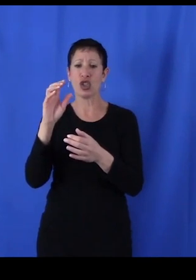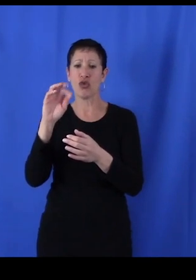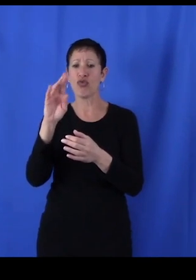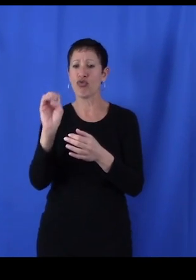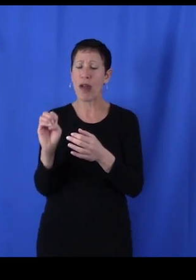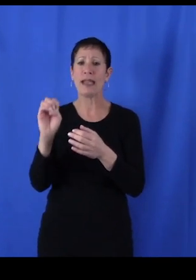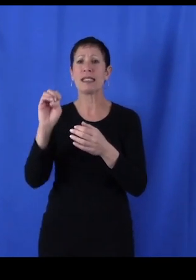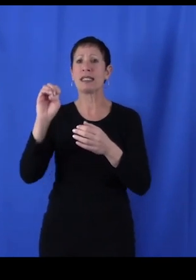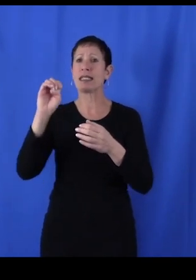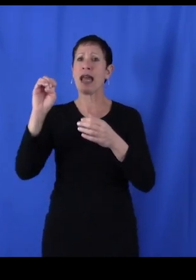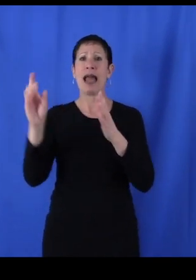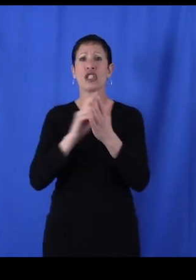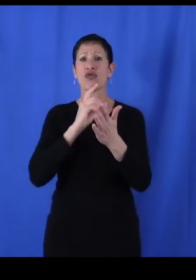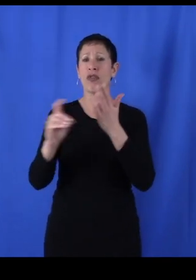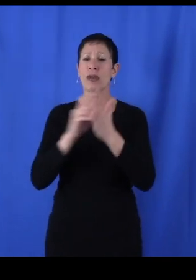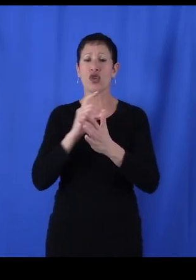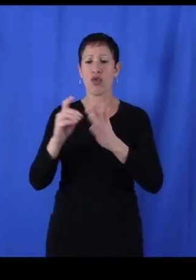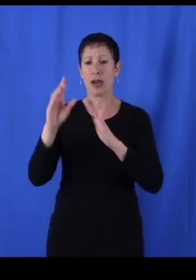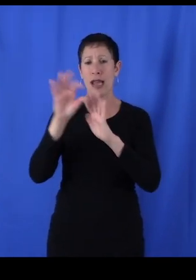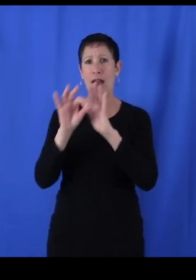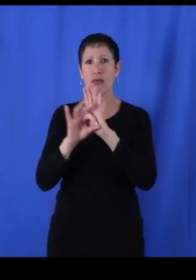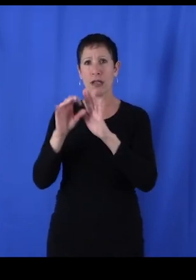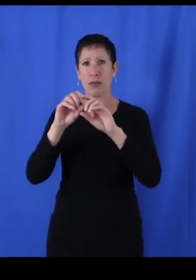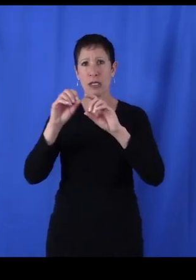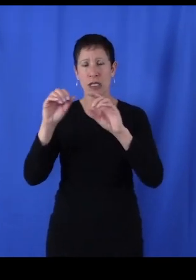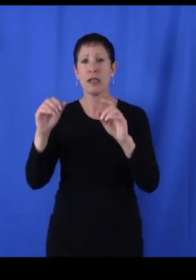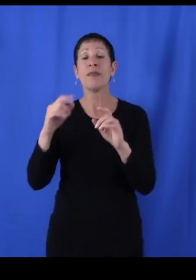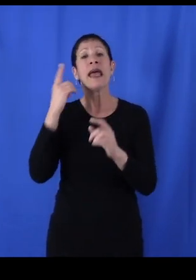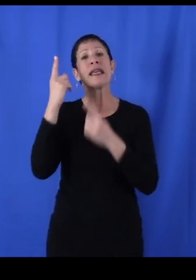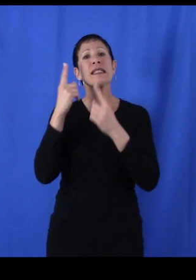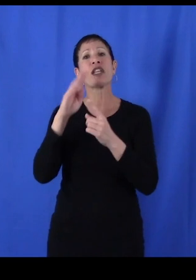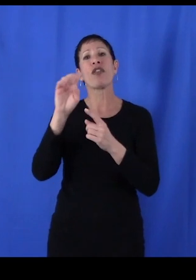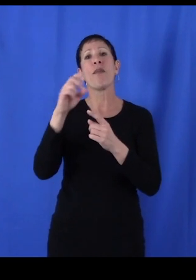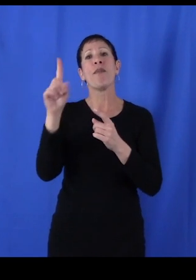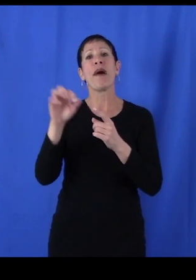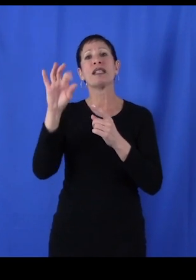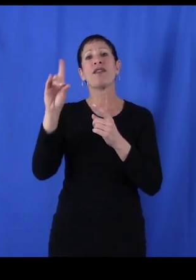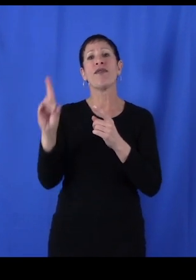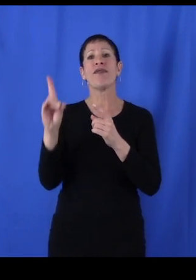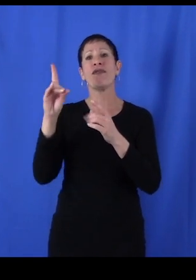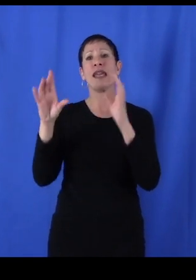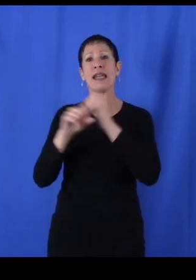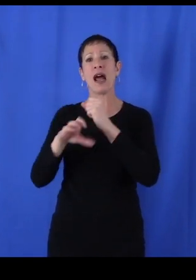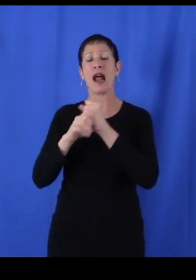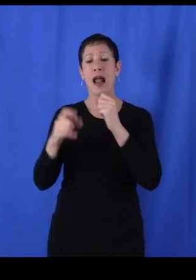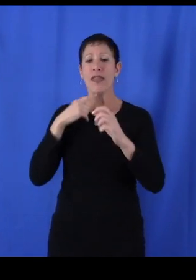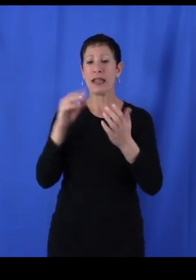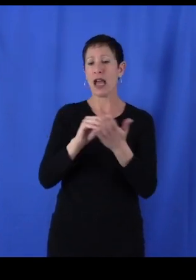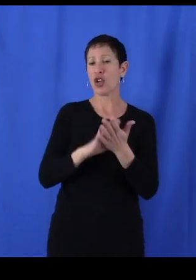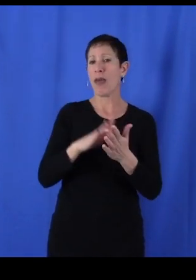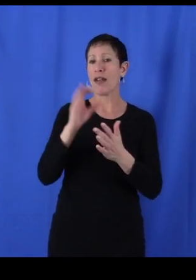and BuzzFeed articles from last year documenting Facebook and Google's inadvertent use of